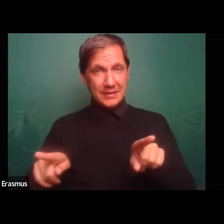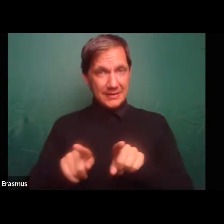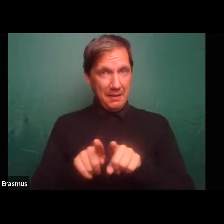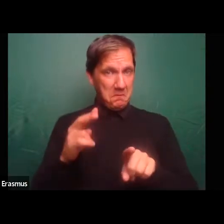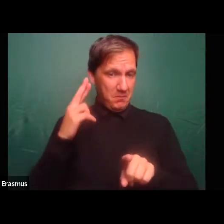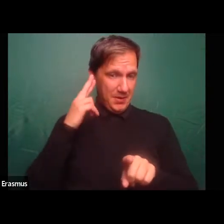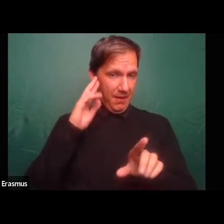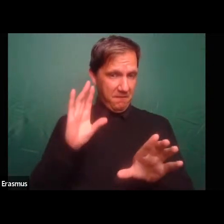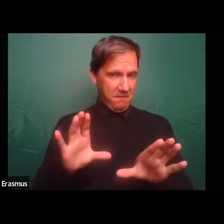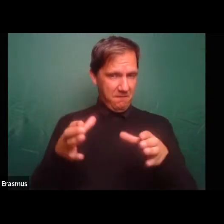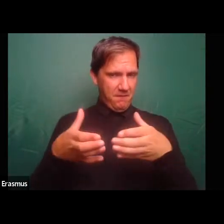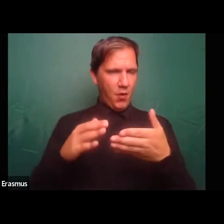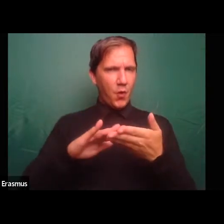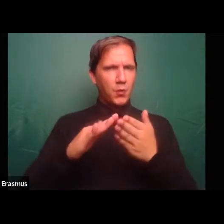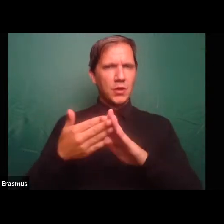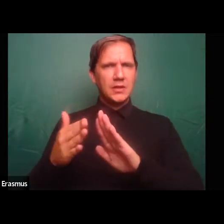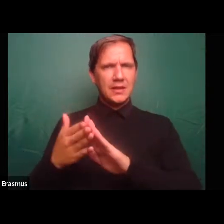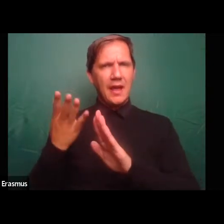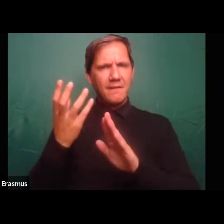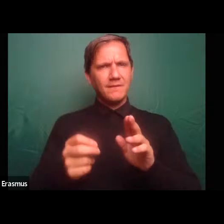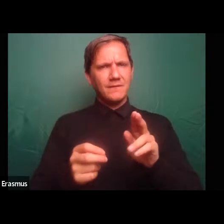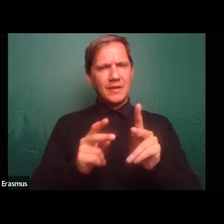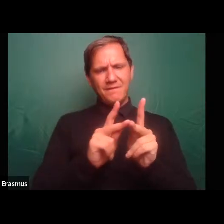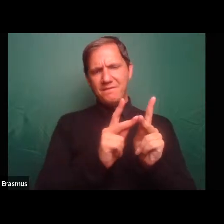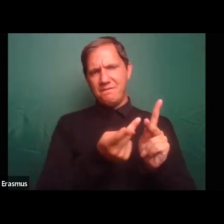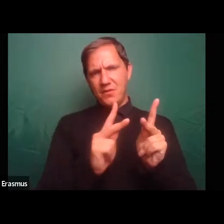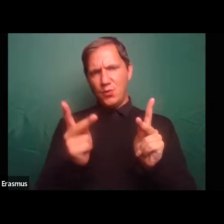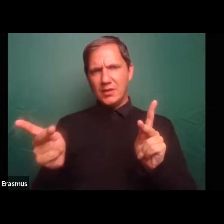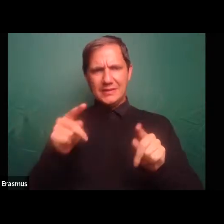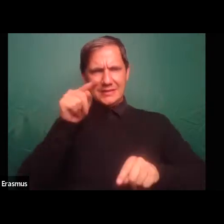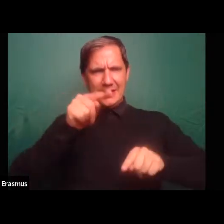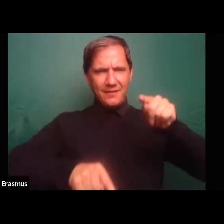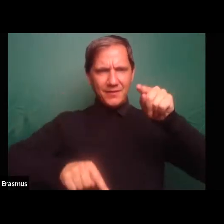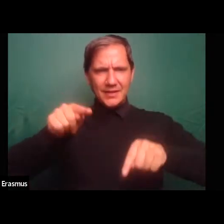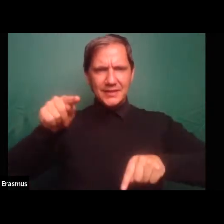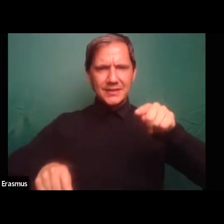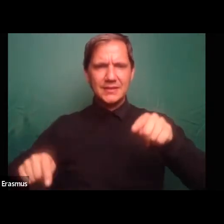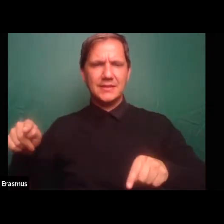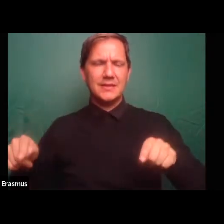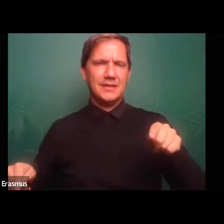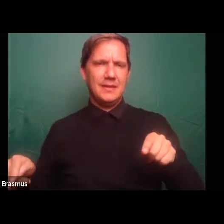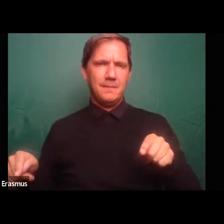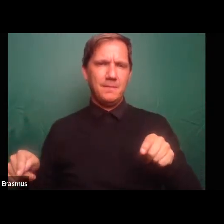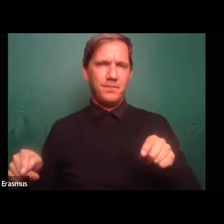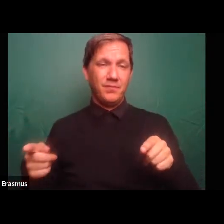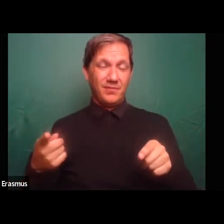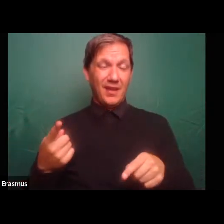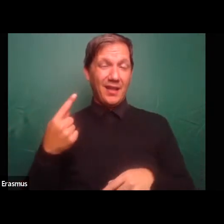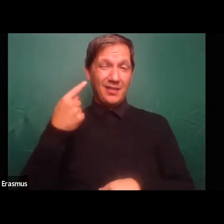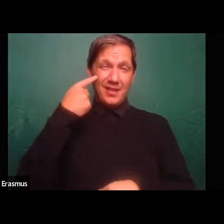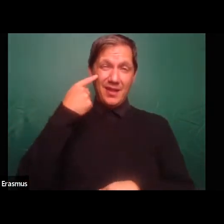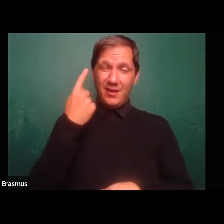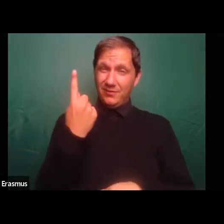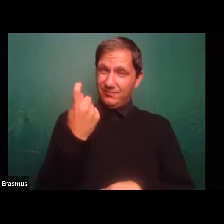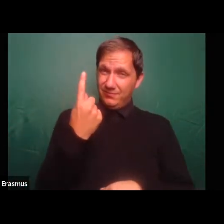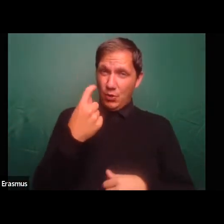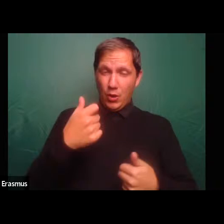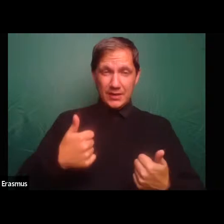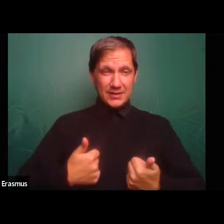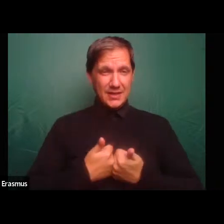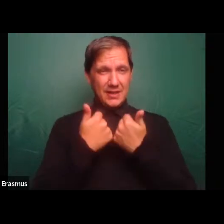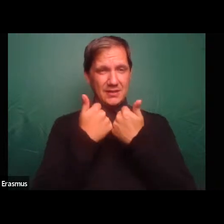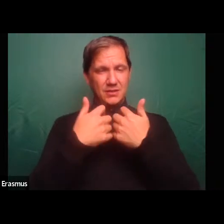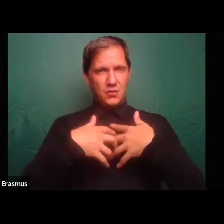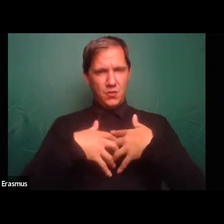community and I think probably one of the challenges towards creating